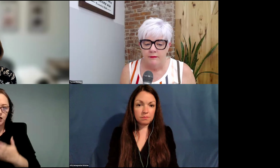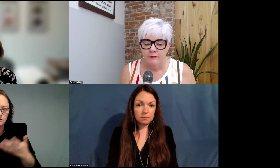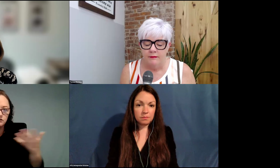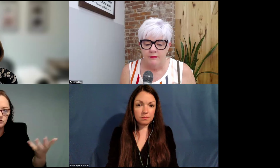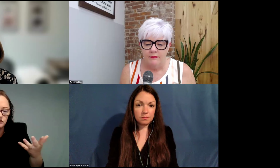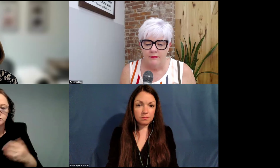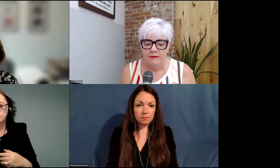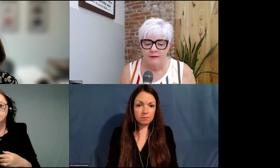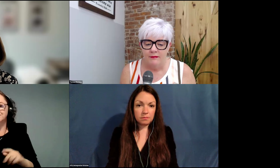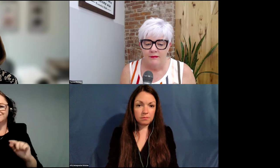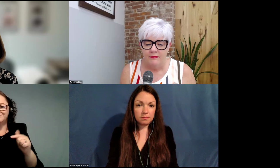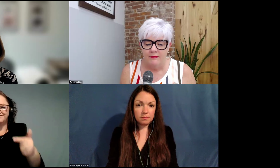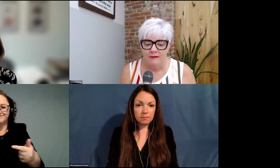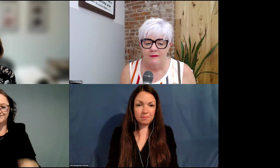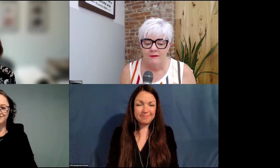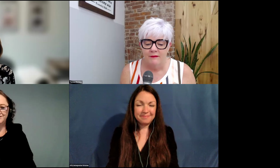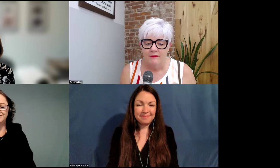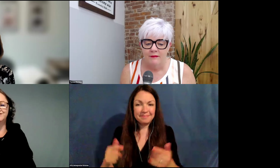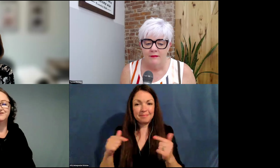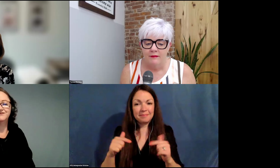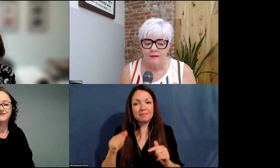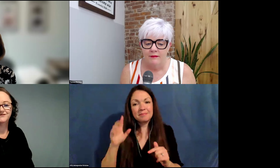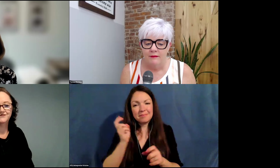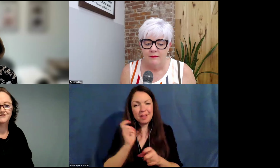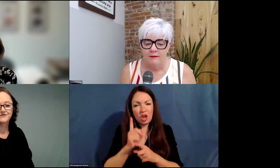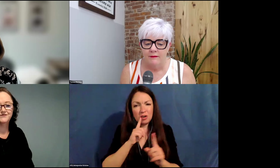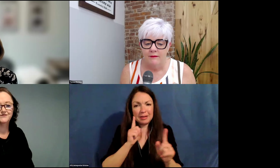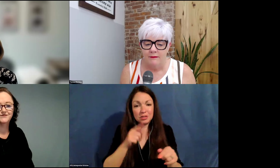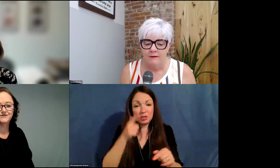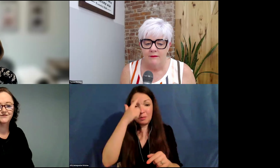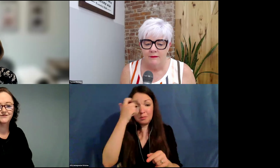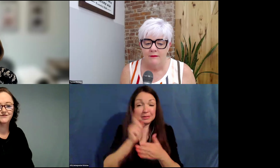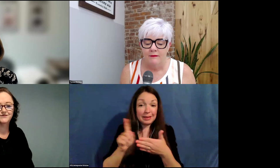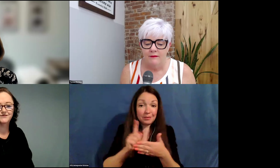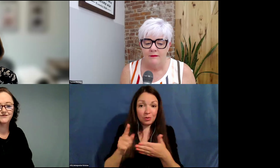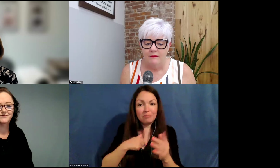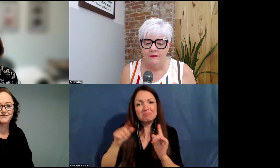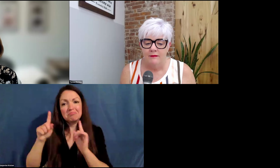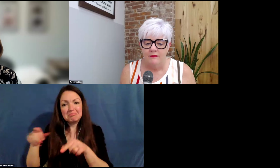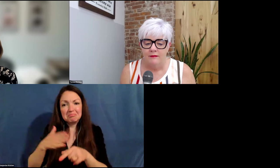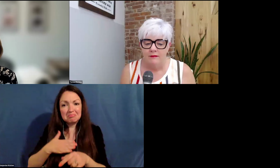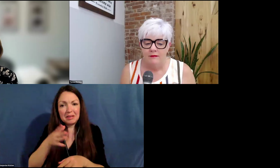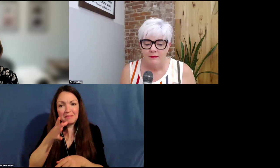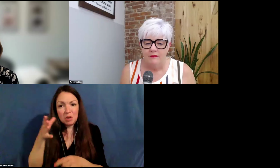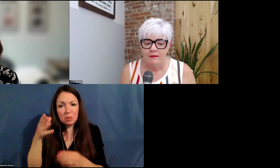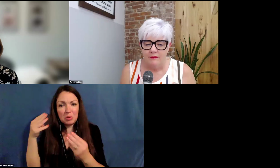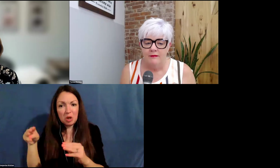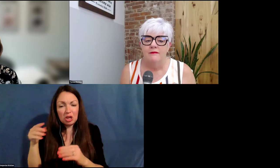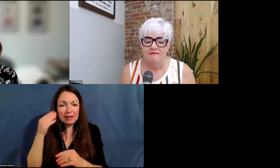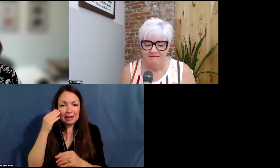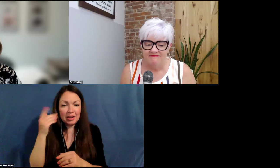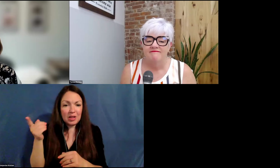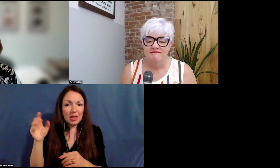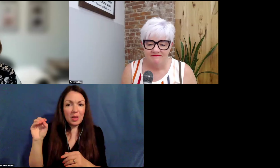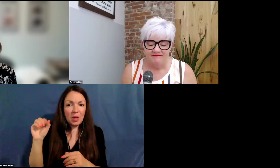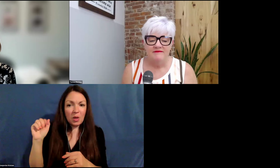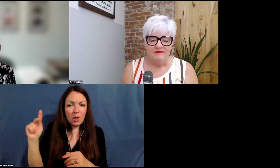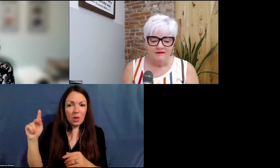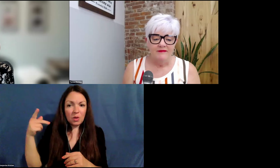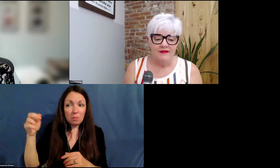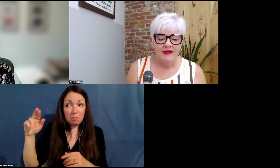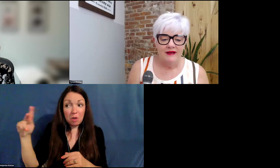I find this difficult to respond to for two reasons. The first is I go every week to my farmer's market. I don't, in Oak Park, which is close to where I live, I do